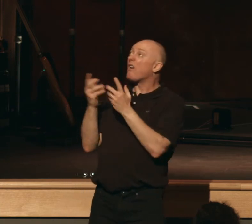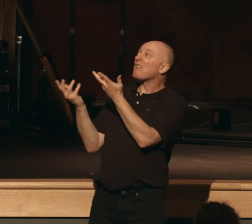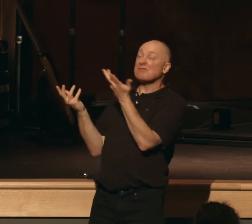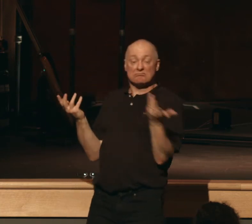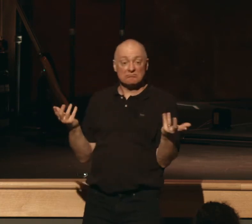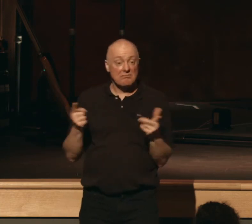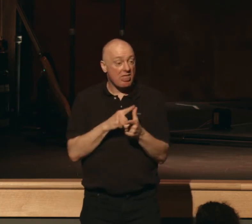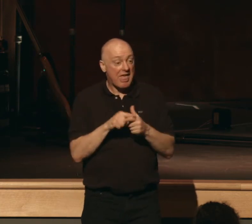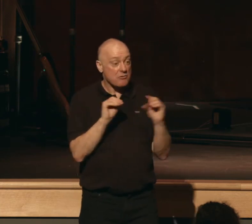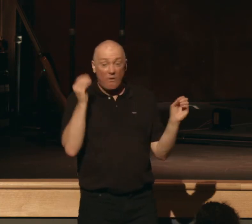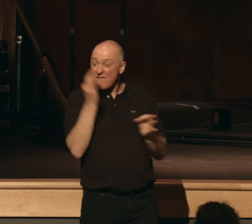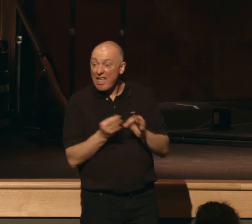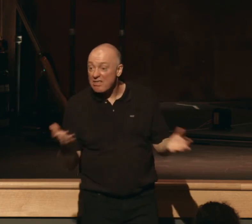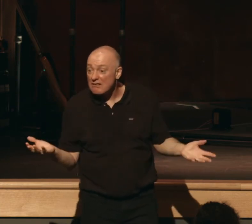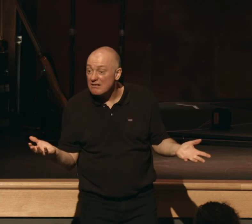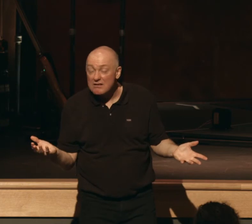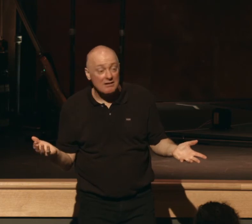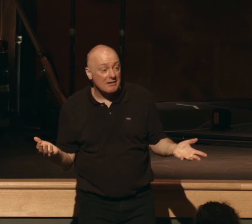then there's no faith.